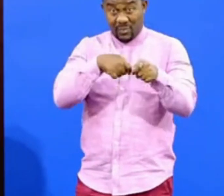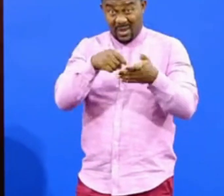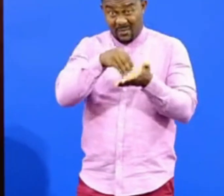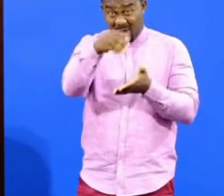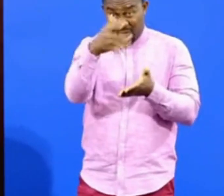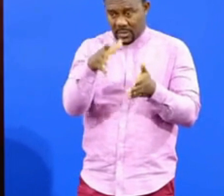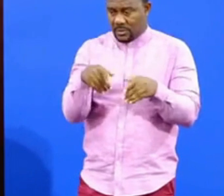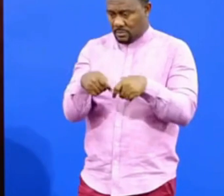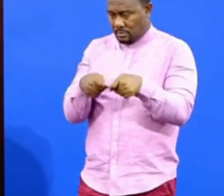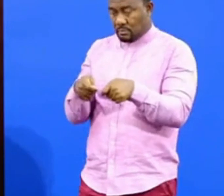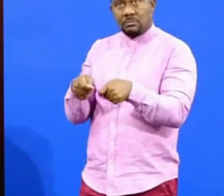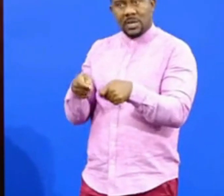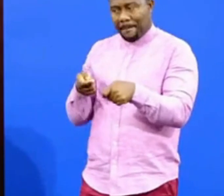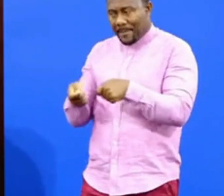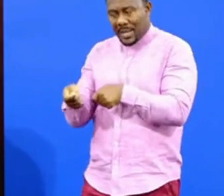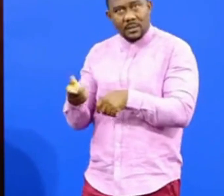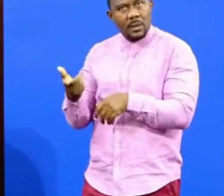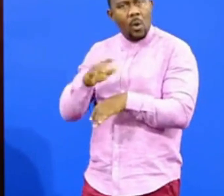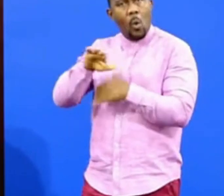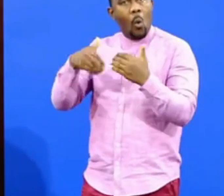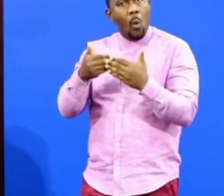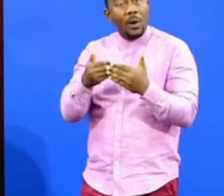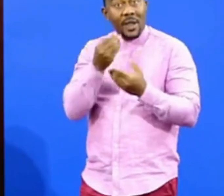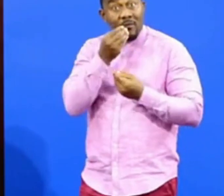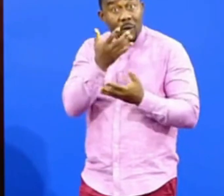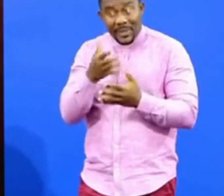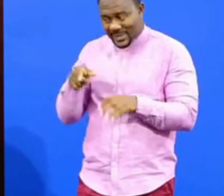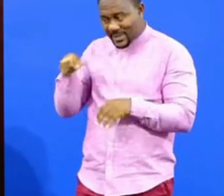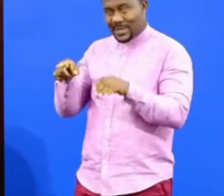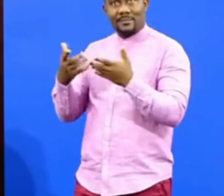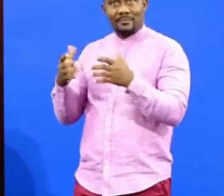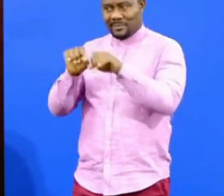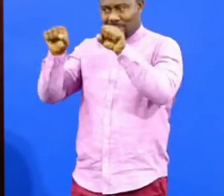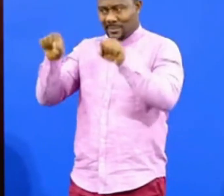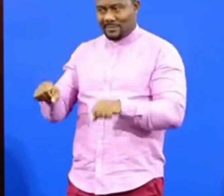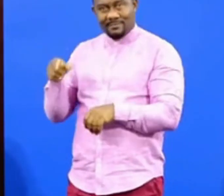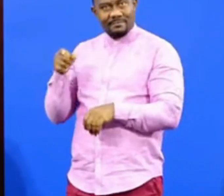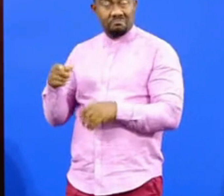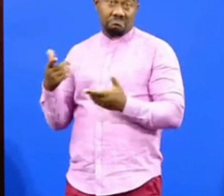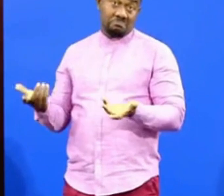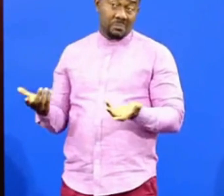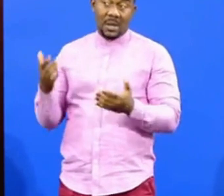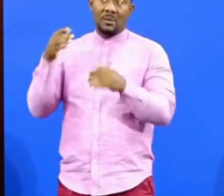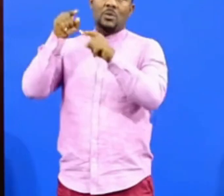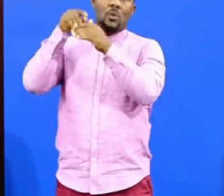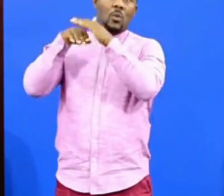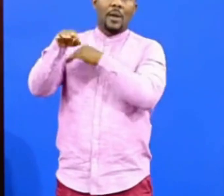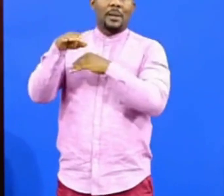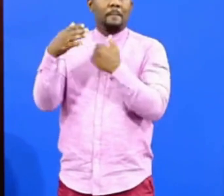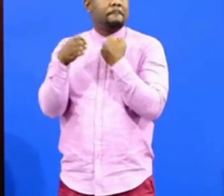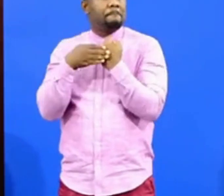so that as soon as a trade is made, all the information is already in the system and notes can go to the bank to pay the seller. So it's a